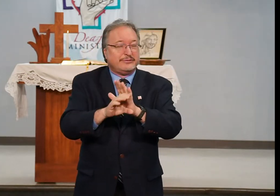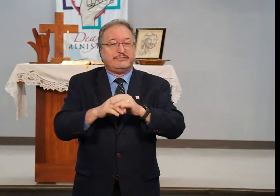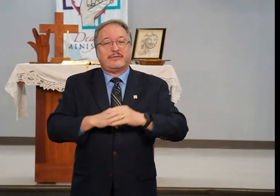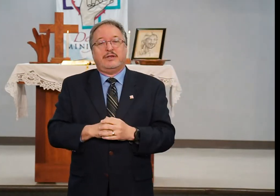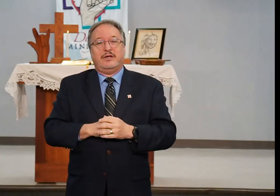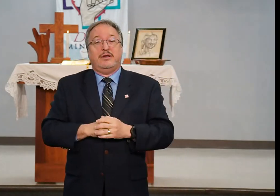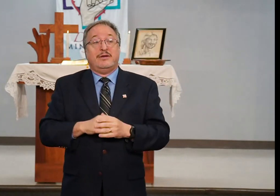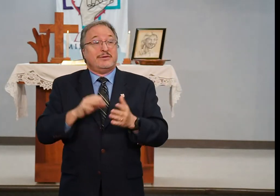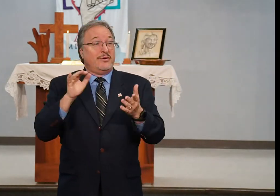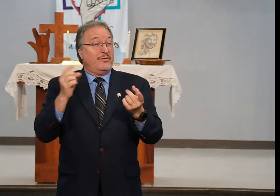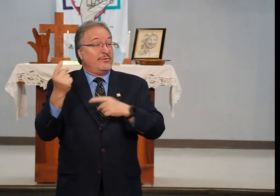don't know about.